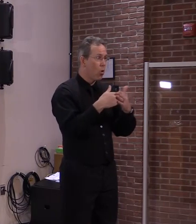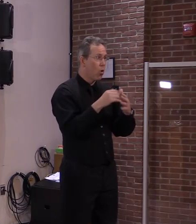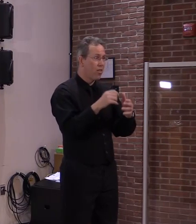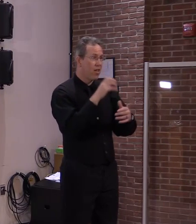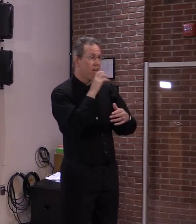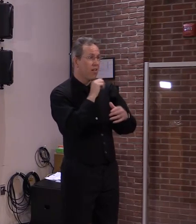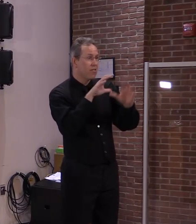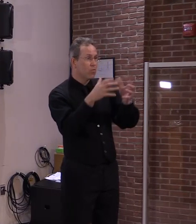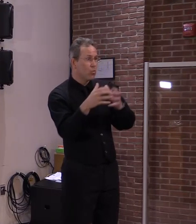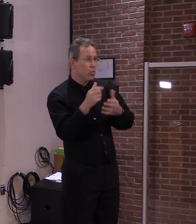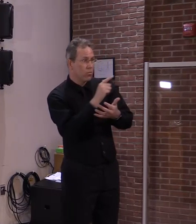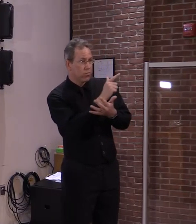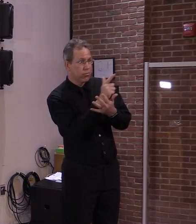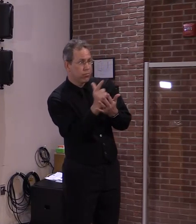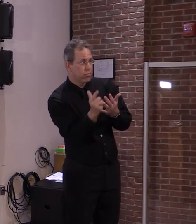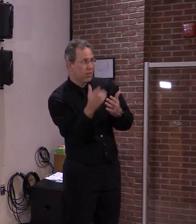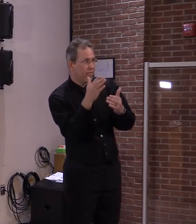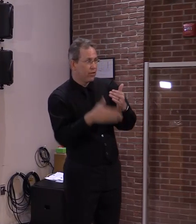completed by May